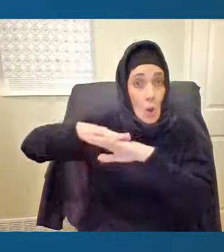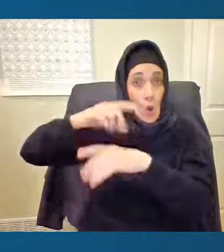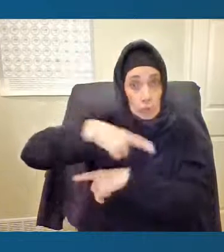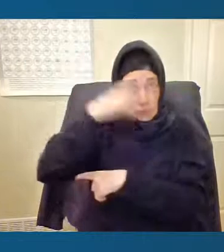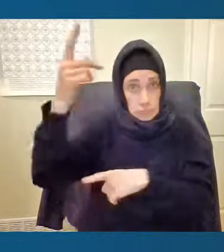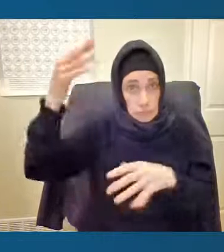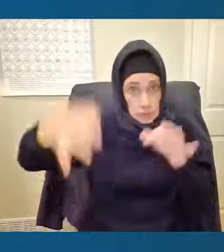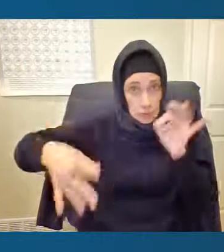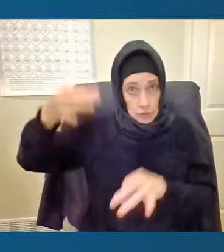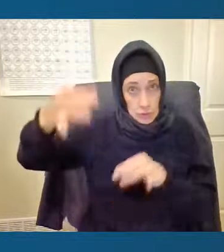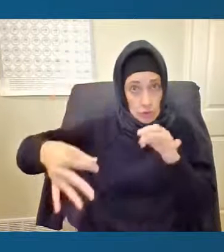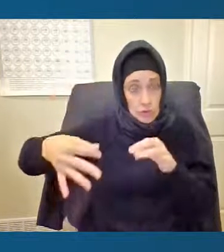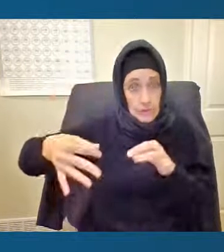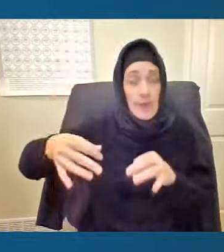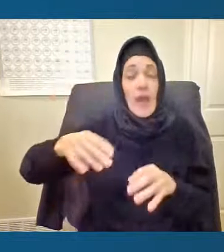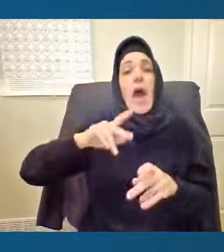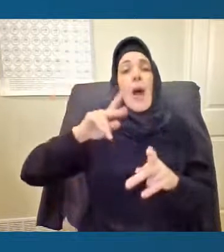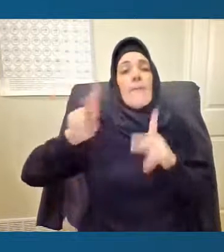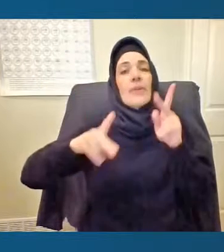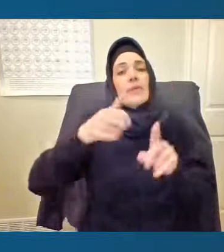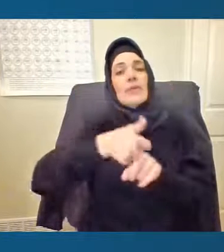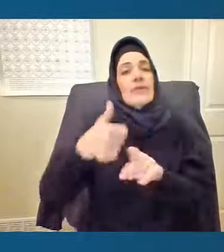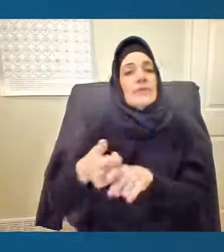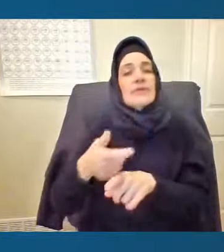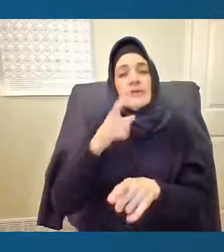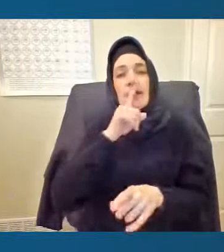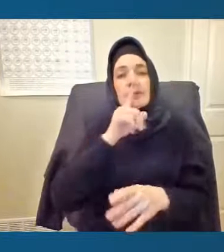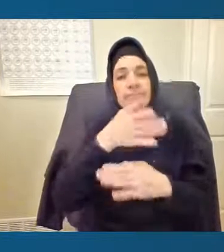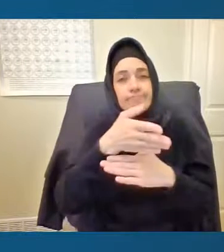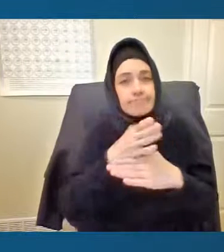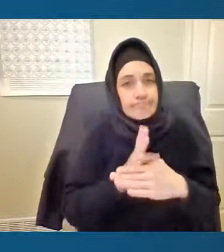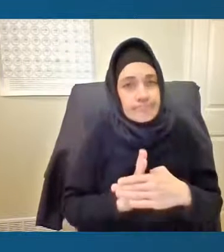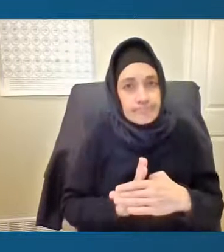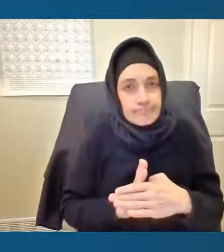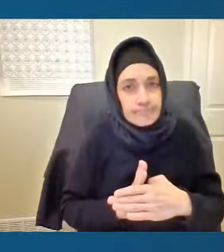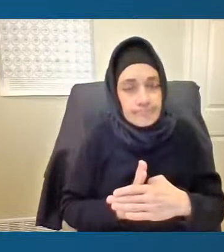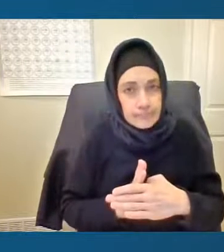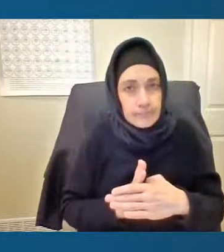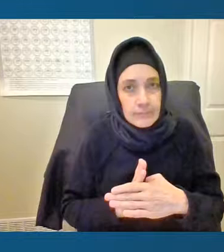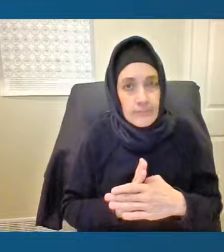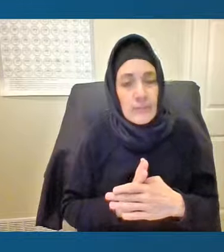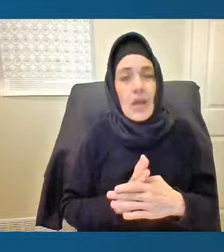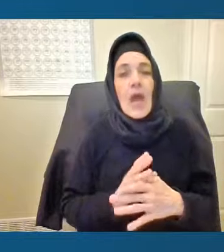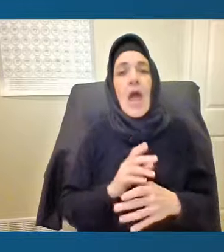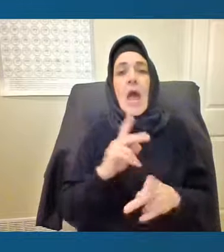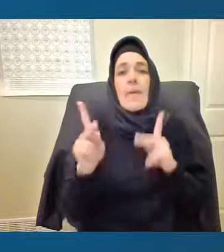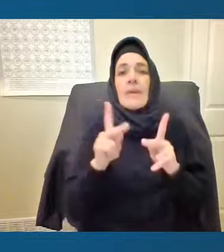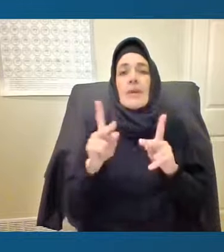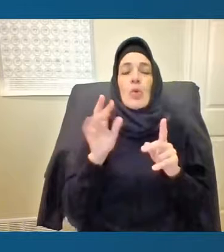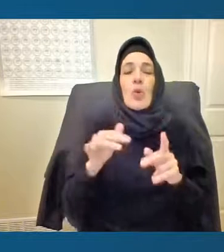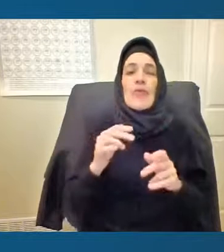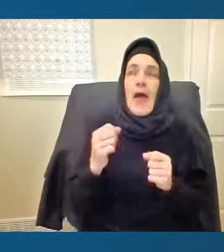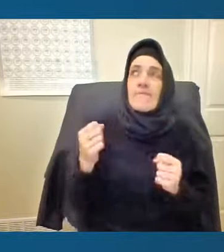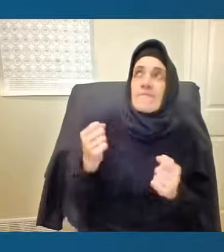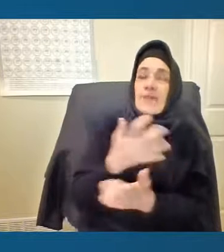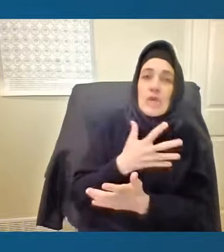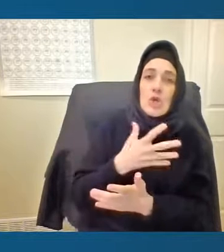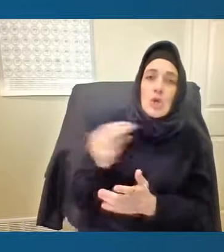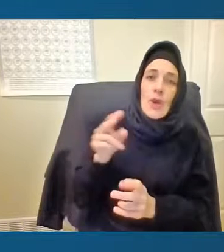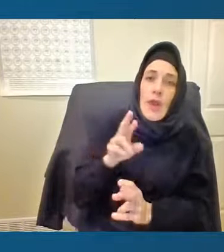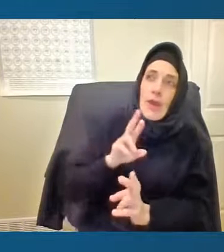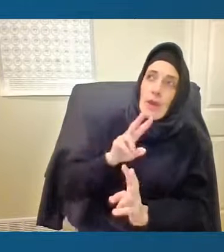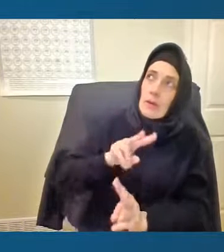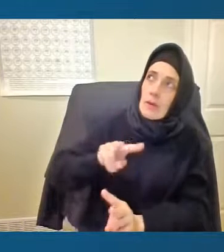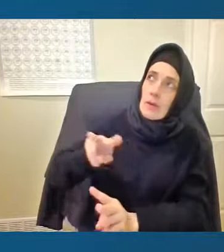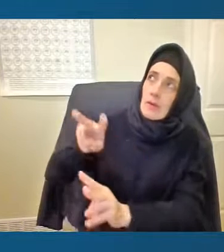the people of humility and the people of humility, the people of awe and fear, and the people who